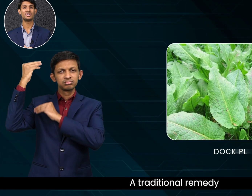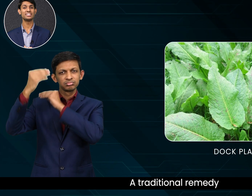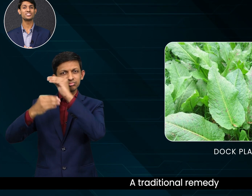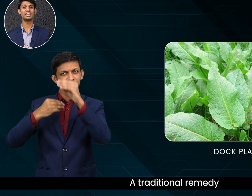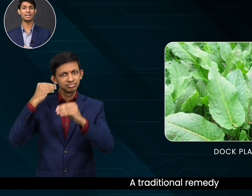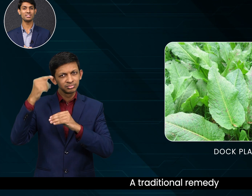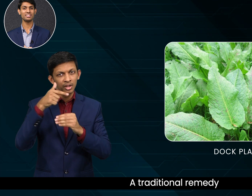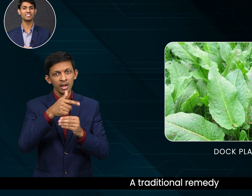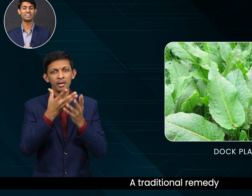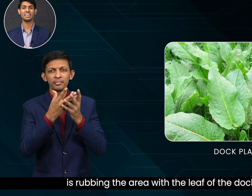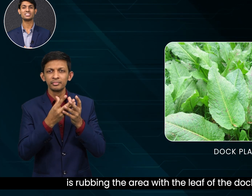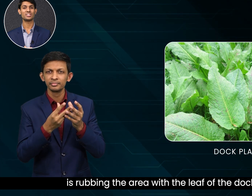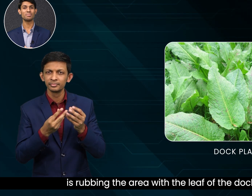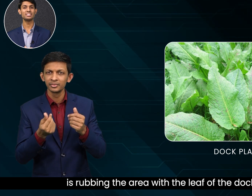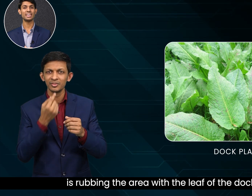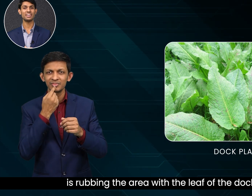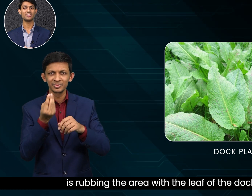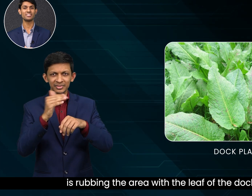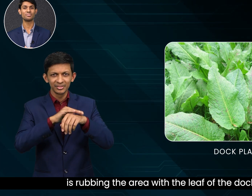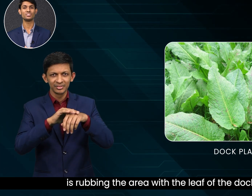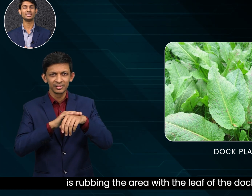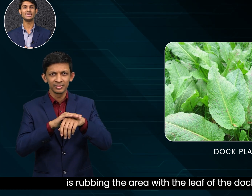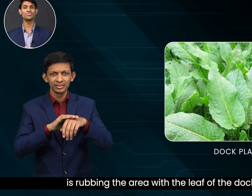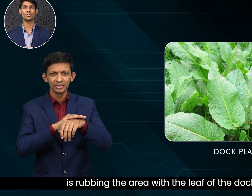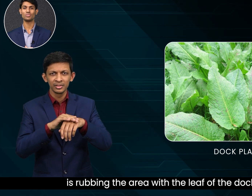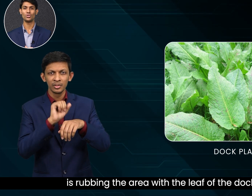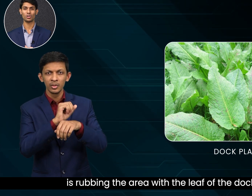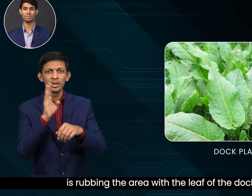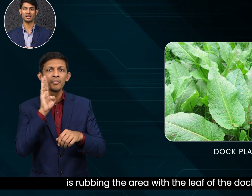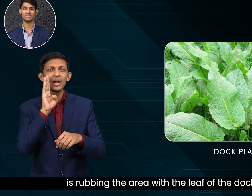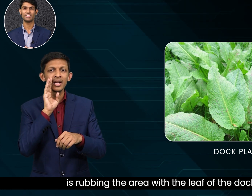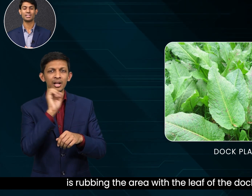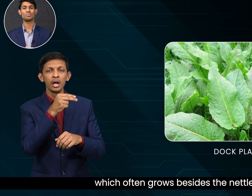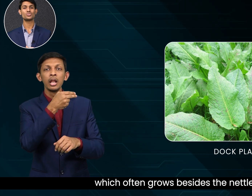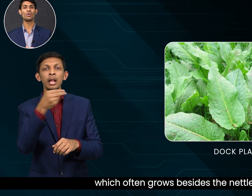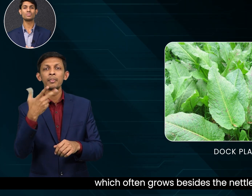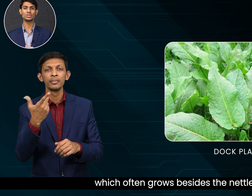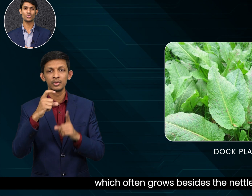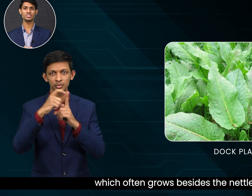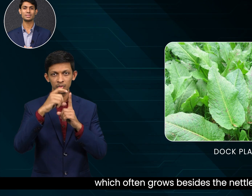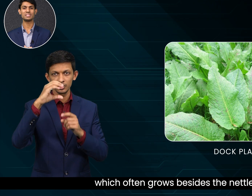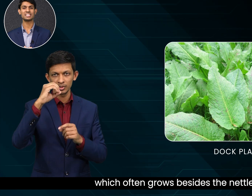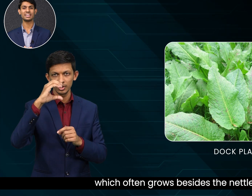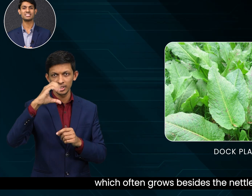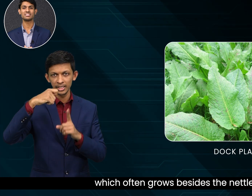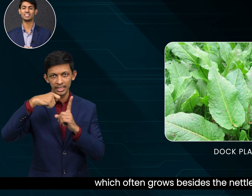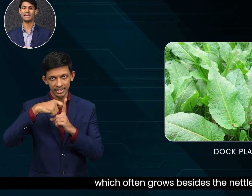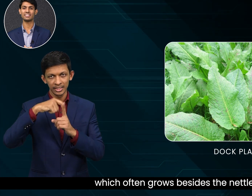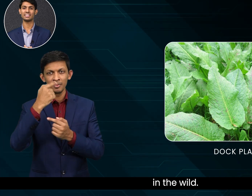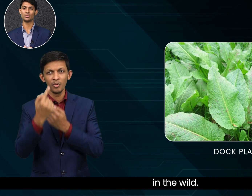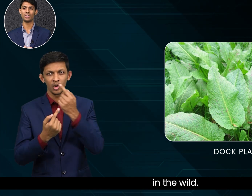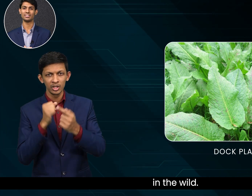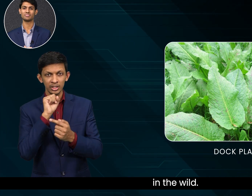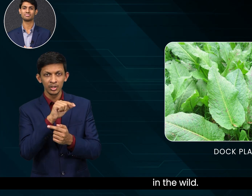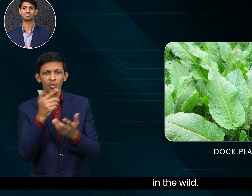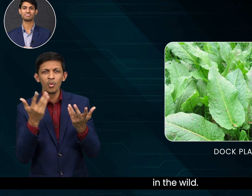A traditional remedy is rubbing the area with the leaf of the dog plant, which often grows besides the nettle